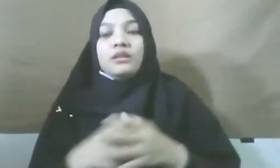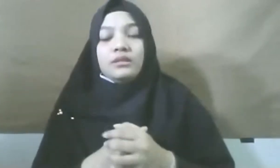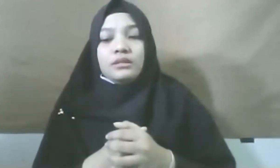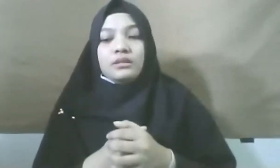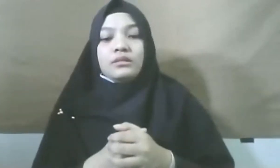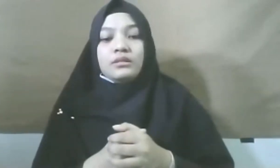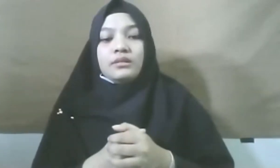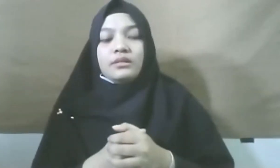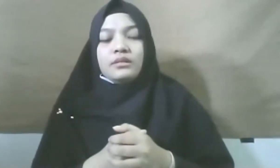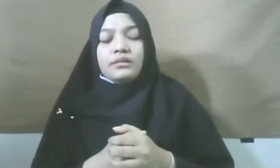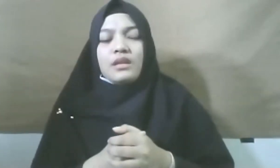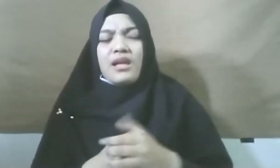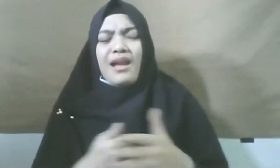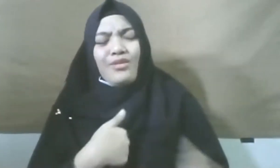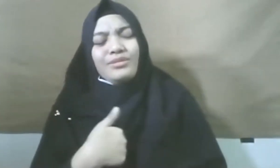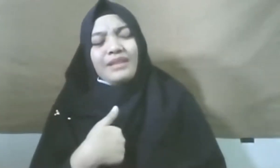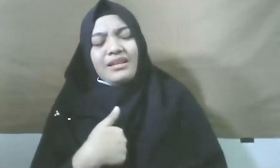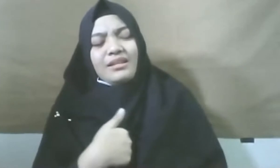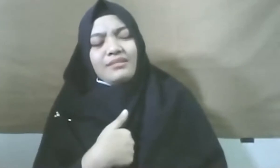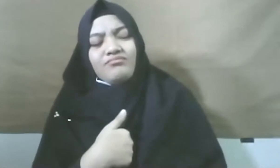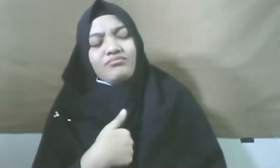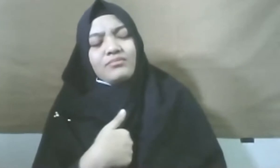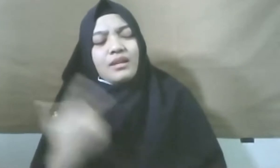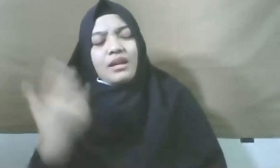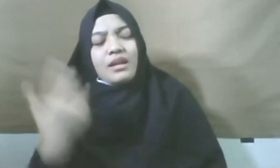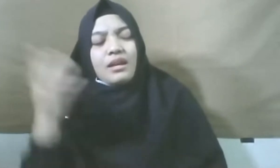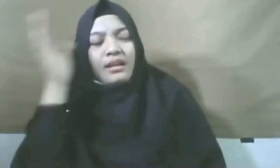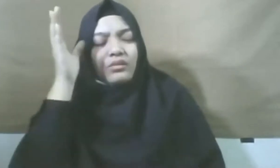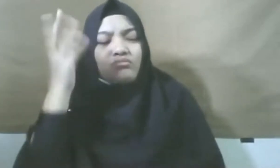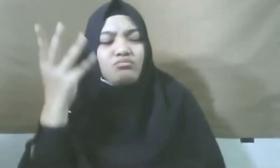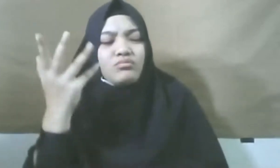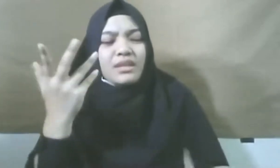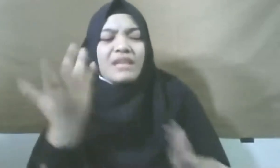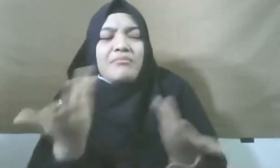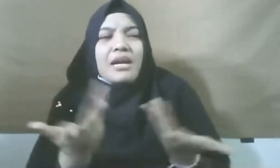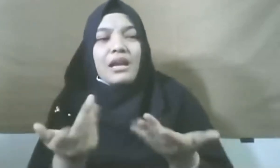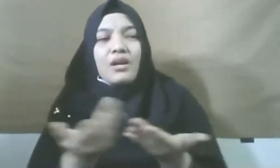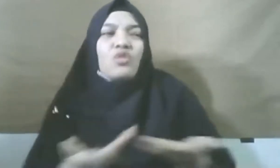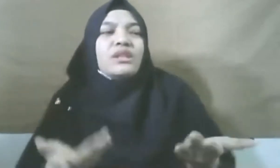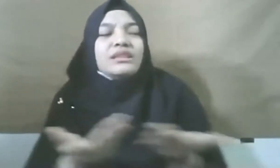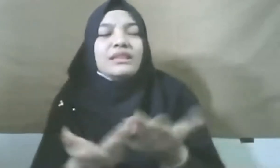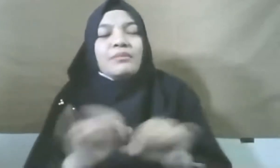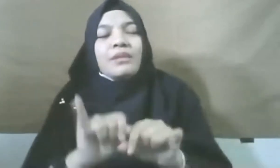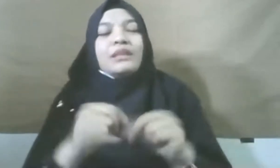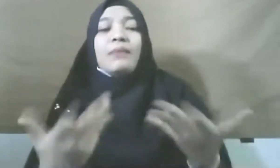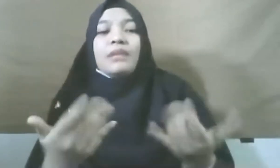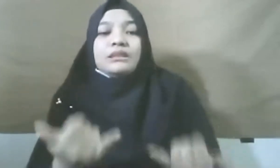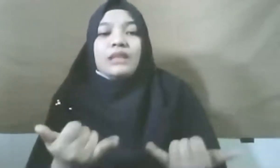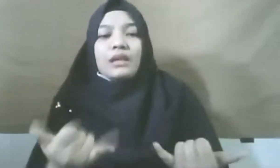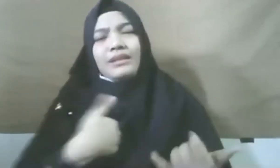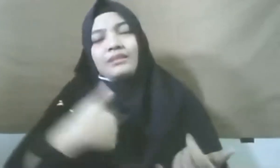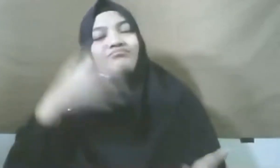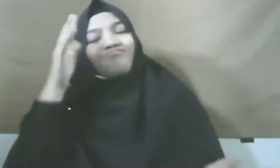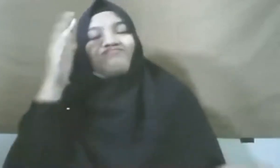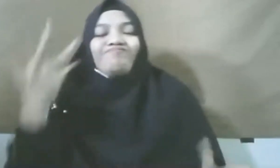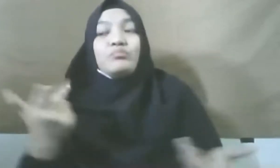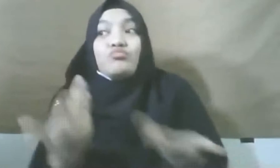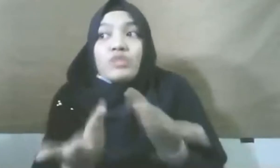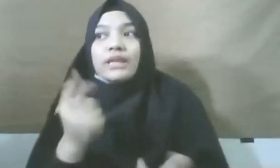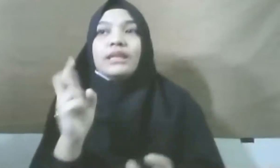don't know, maybe Dina and Slamet can explain about that. Thank you. Thank you,